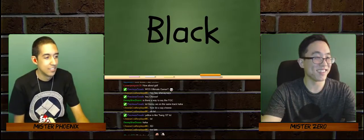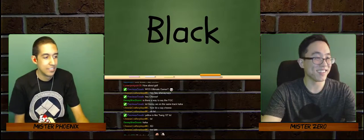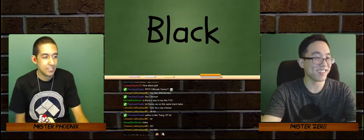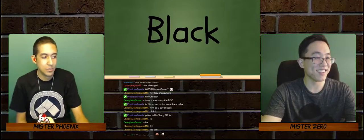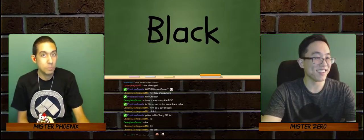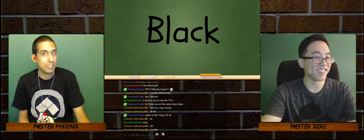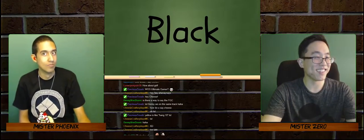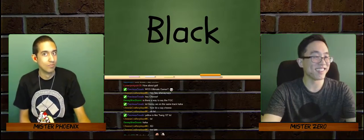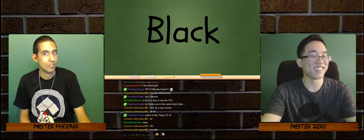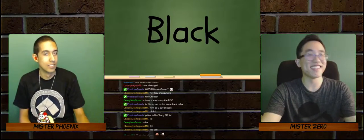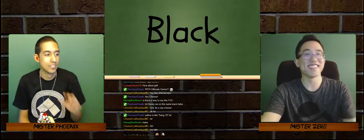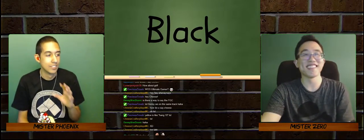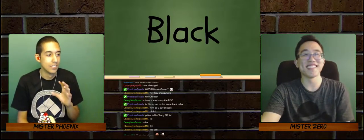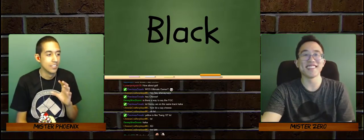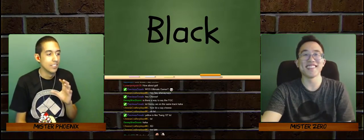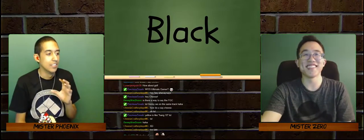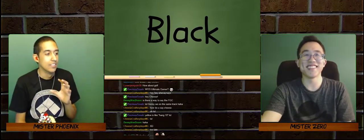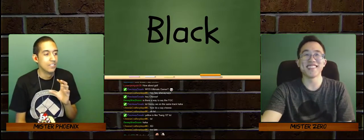Oops.